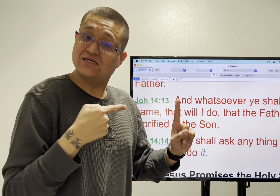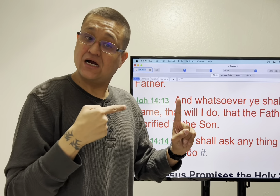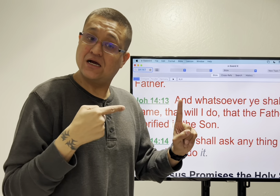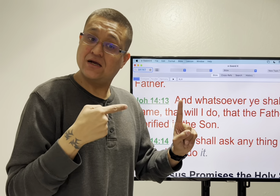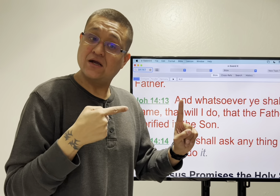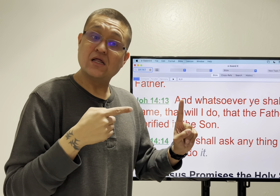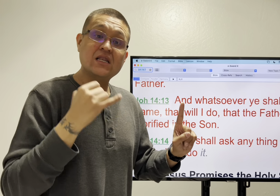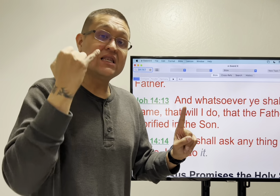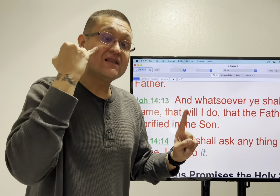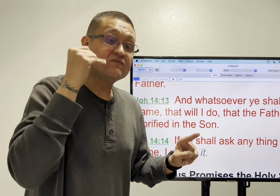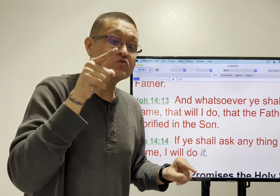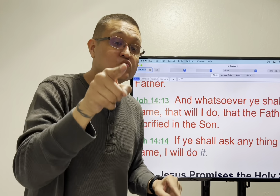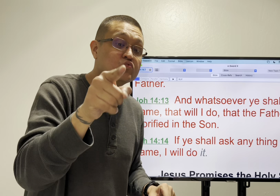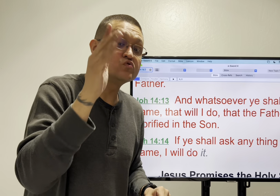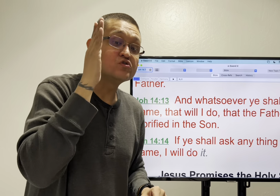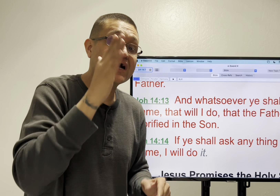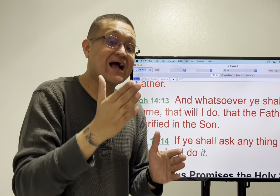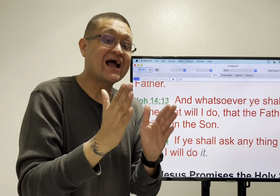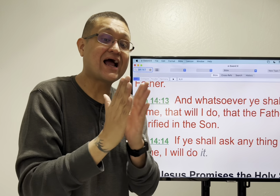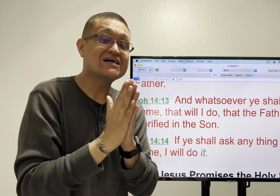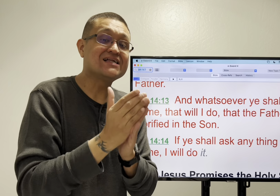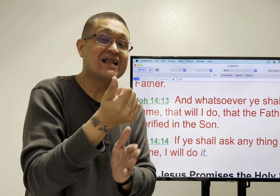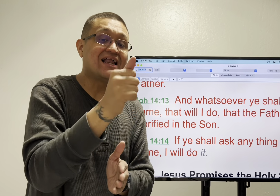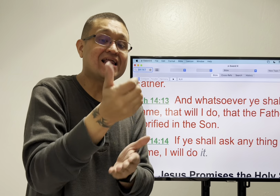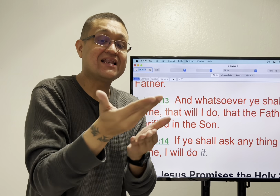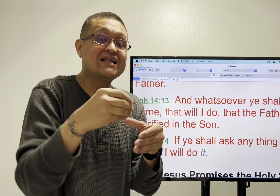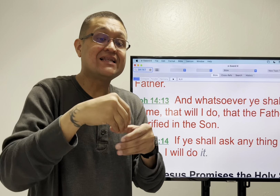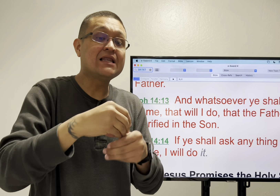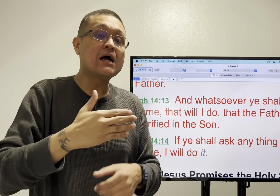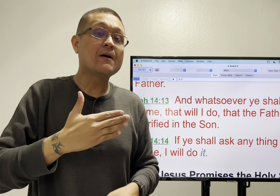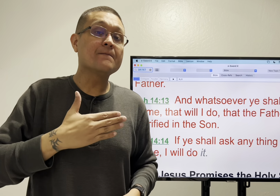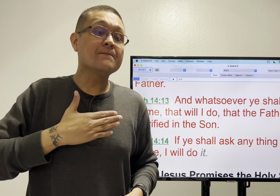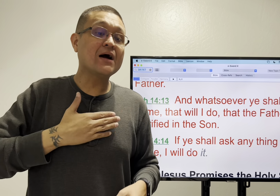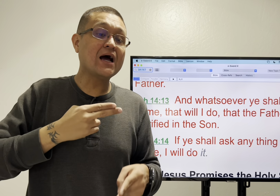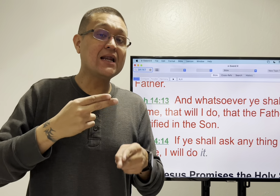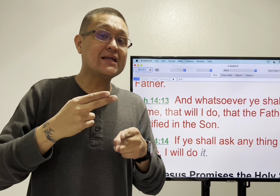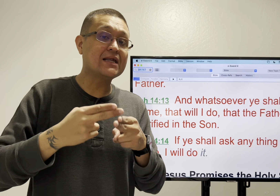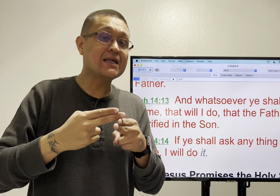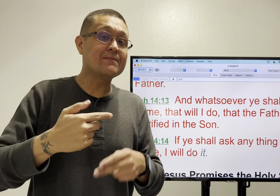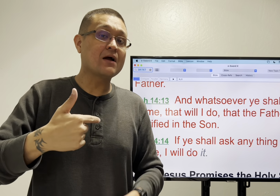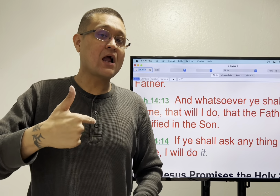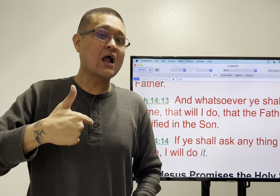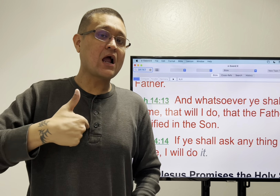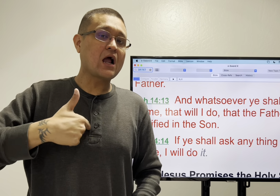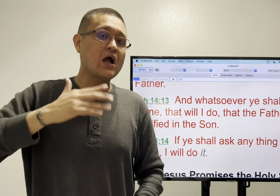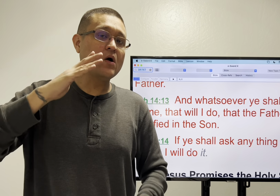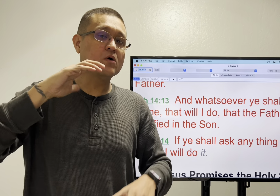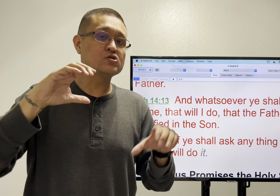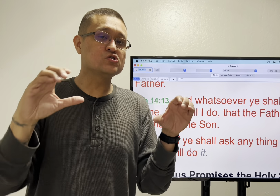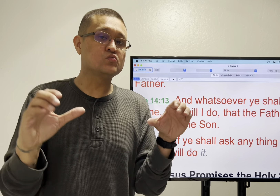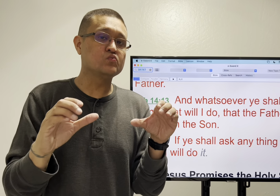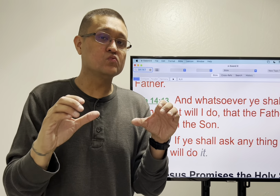Again, it's all speaking of himself here. If ye shall ask anything in my name, I will do